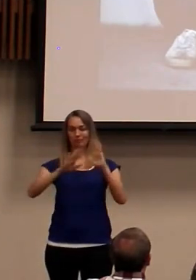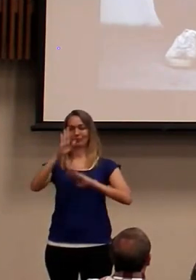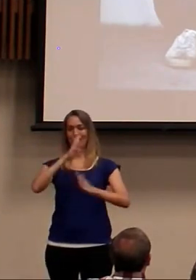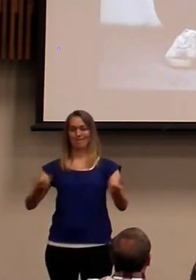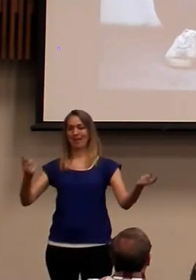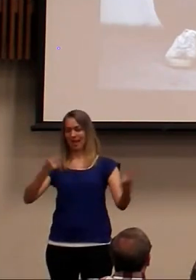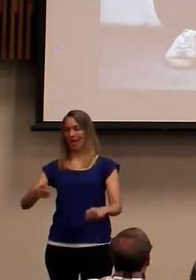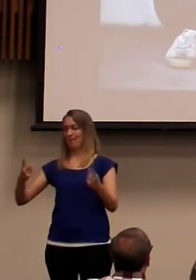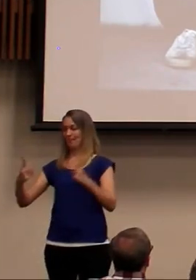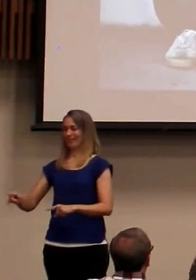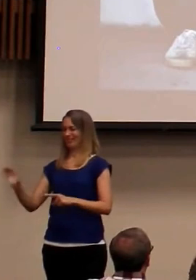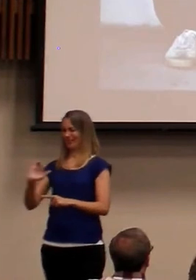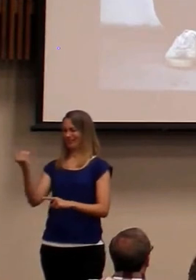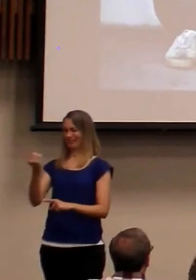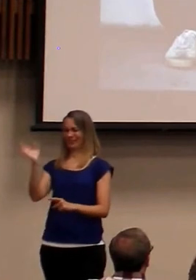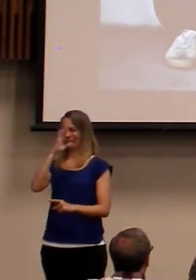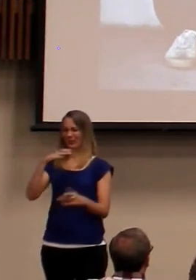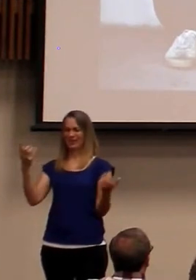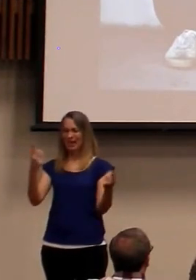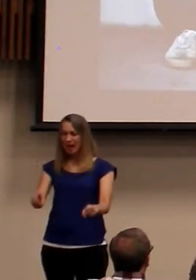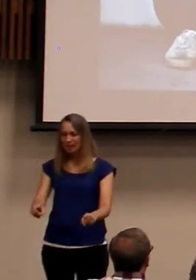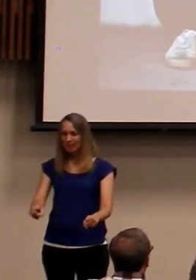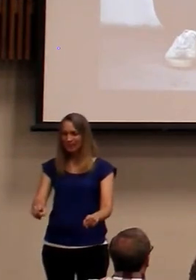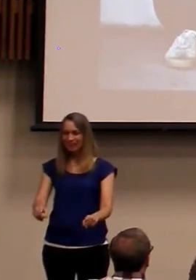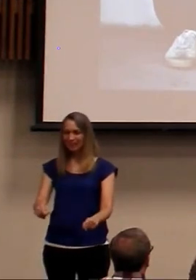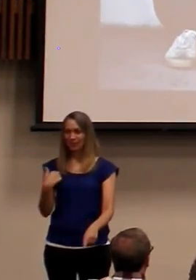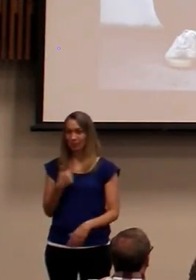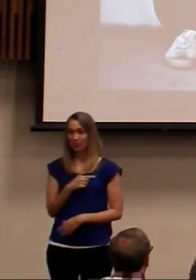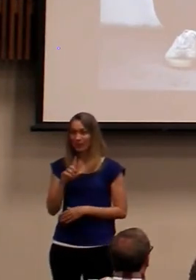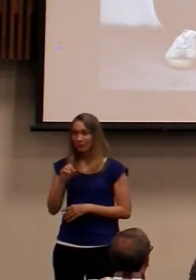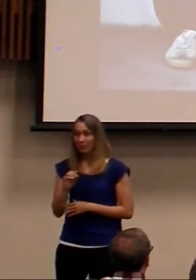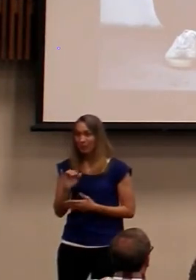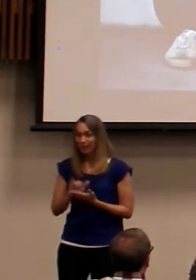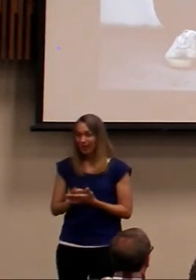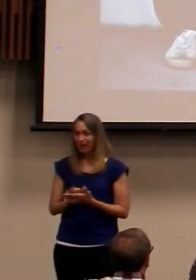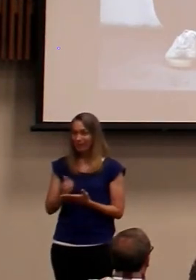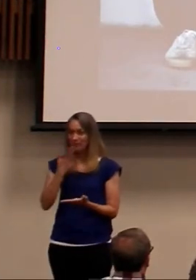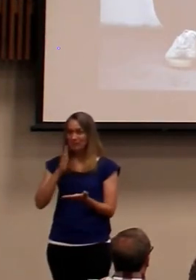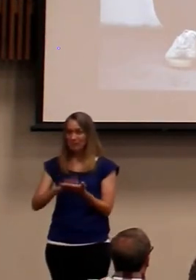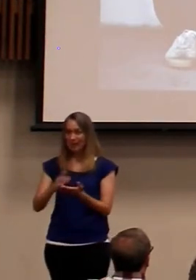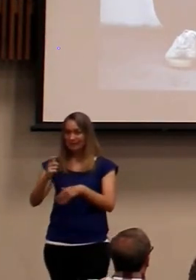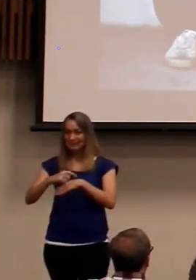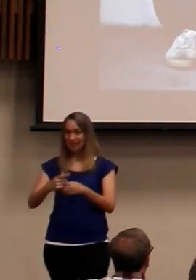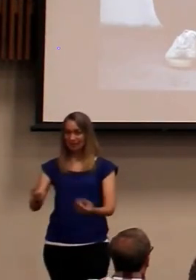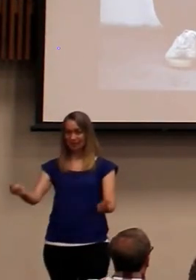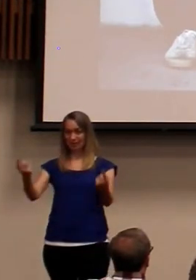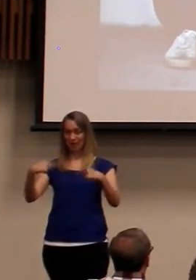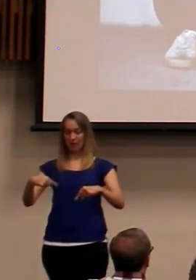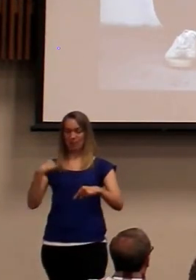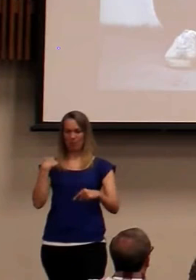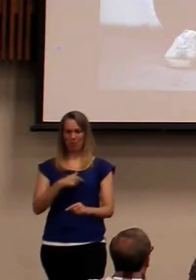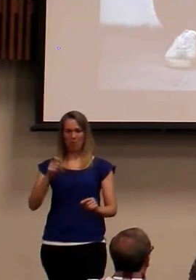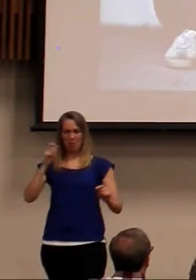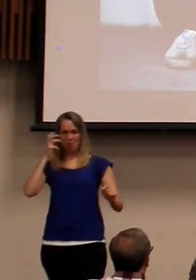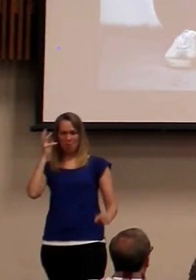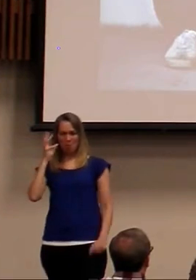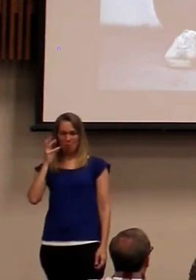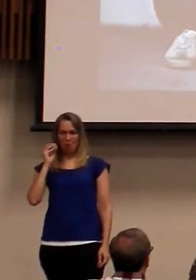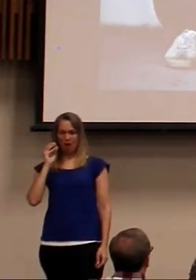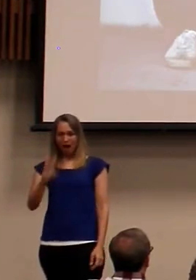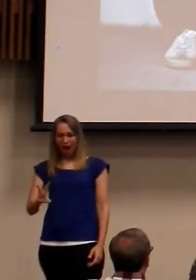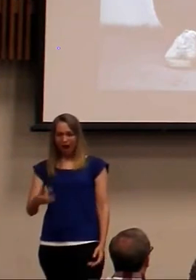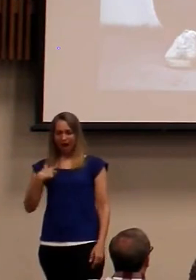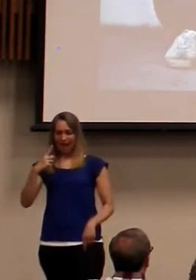what we do. Something bad happens, we go, "Wow, I can't believe it happened. This was totally unexpected." And we ought to be saying, "Here